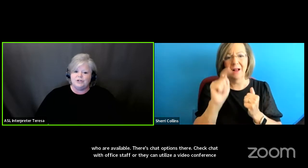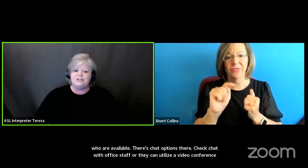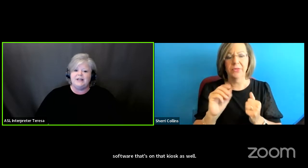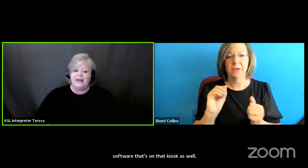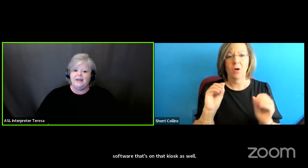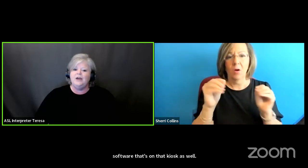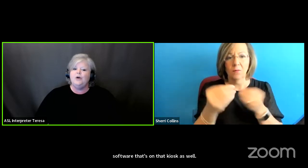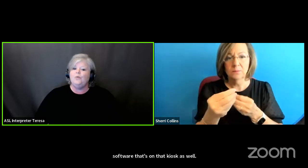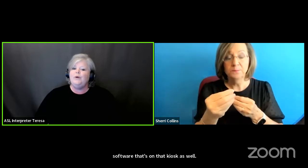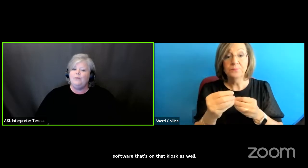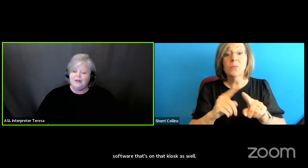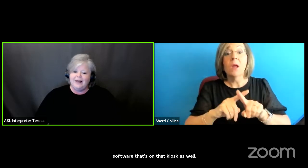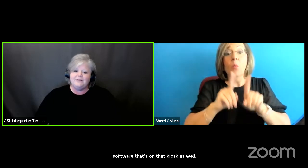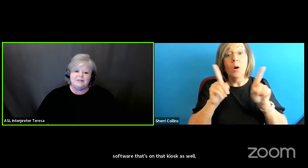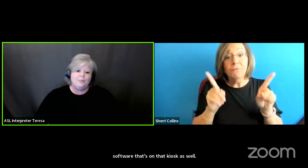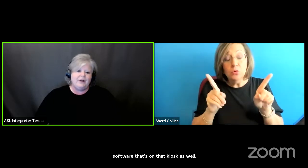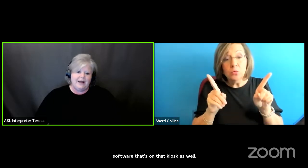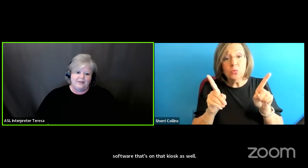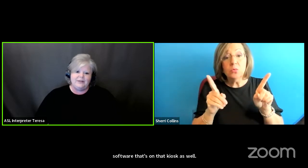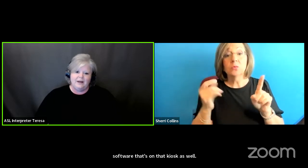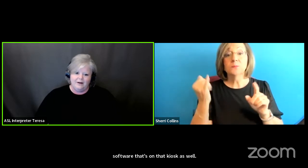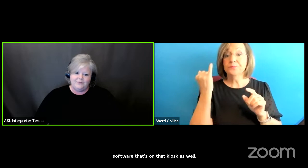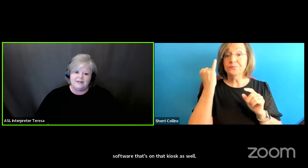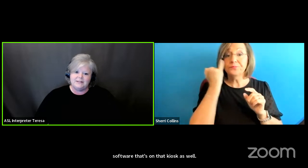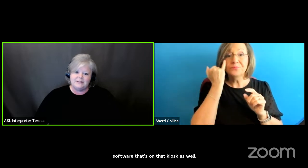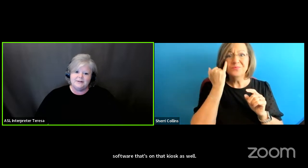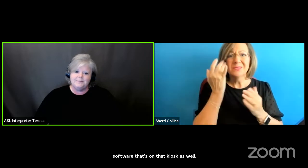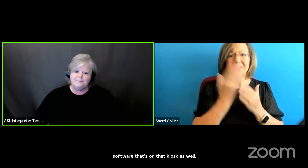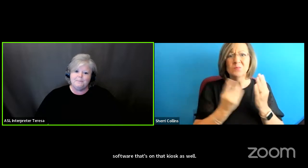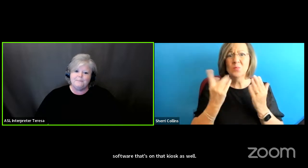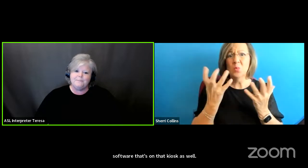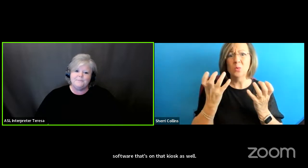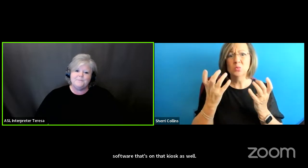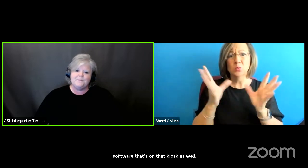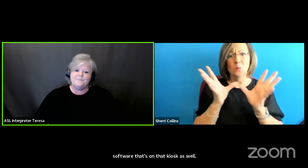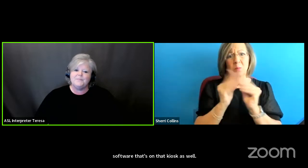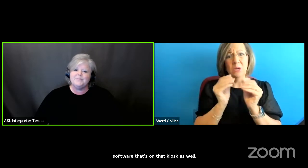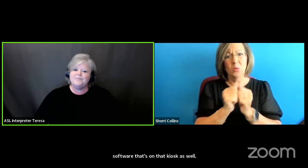through Thursday, we will have someone at the office.